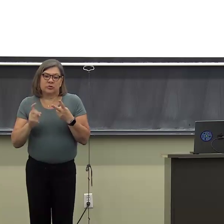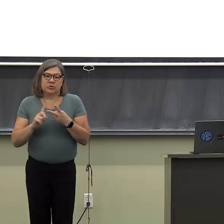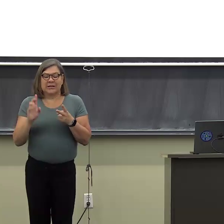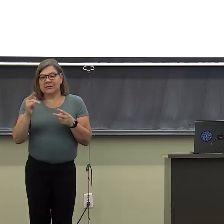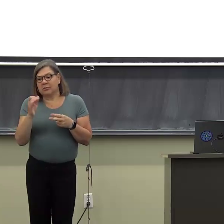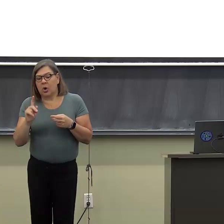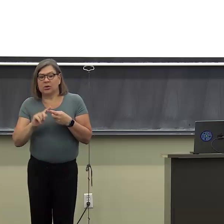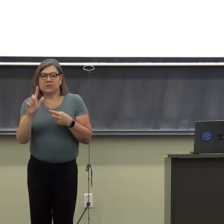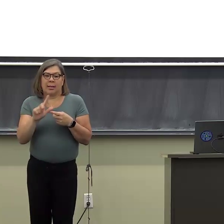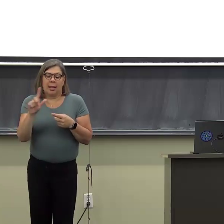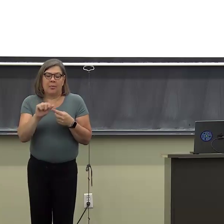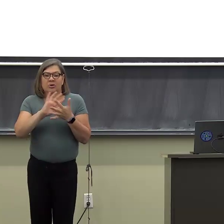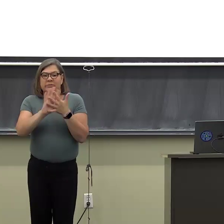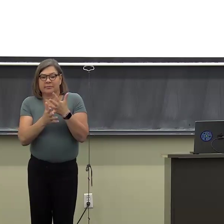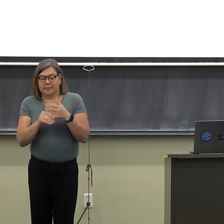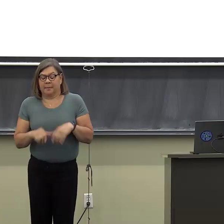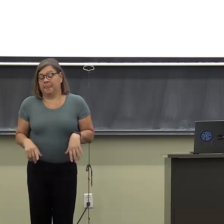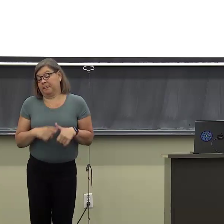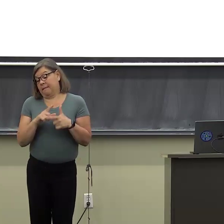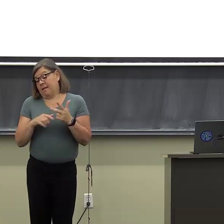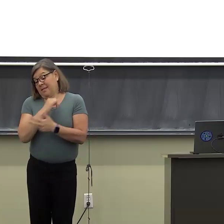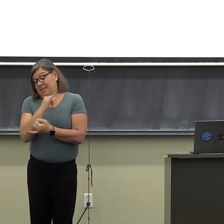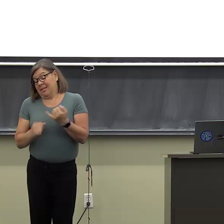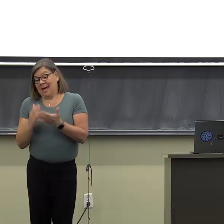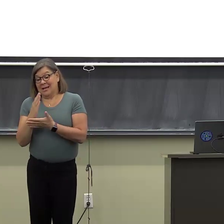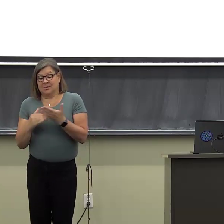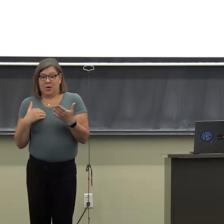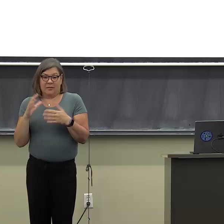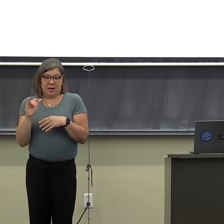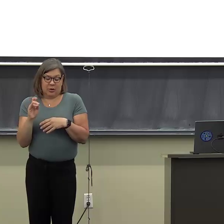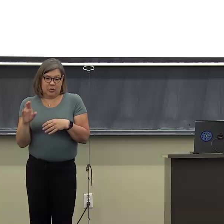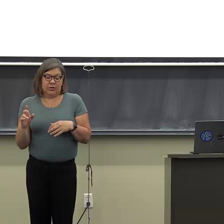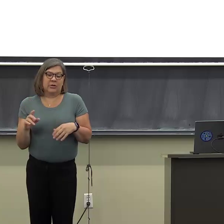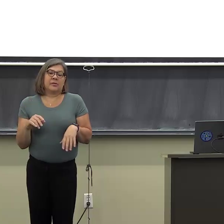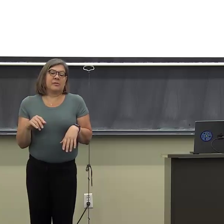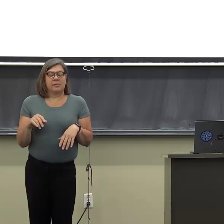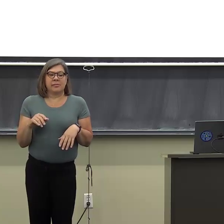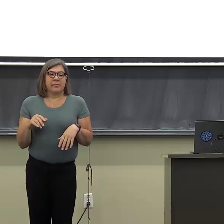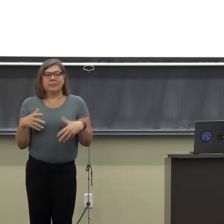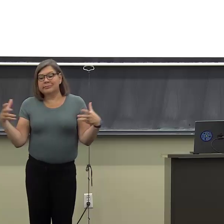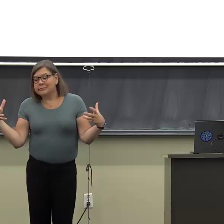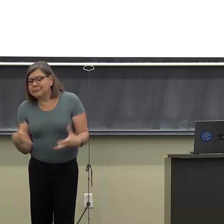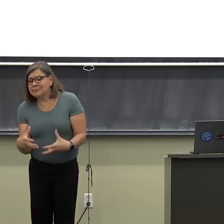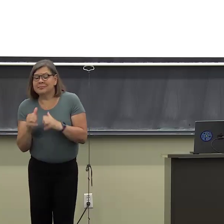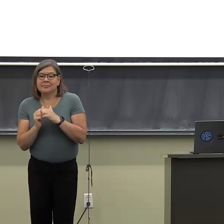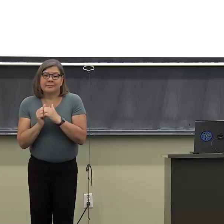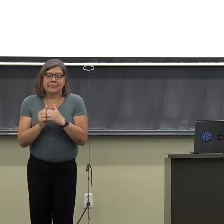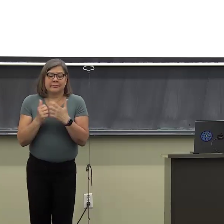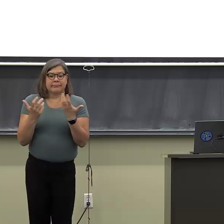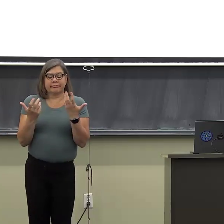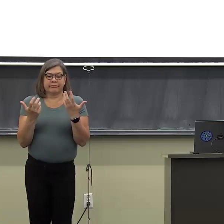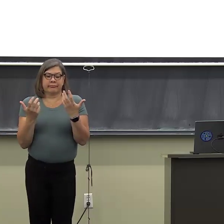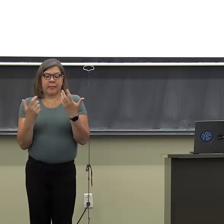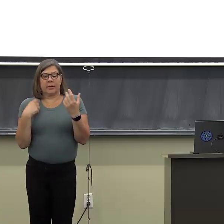all kinds of different things. And then the last chunk of my career, which brings us to here, was sort of bringing these two things together